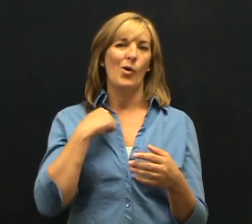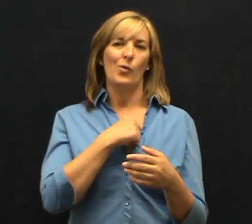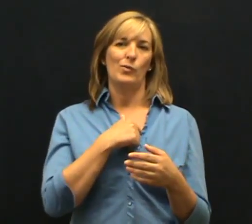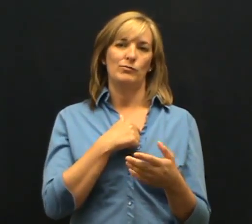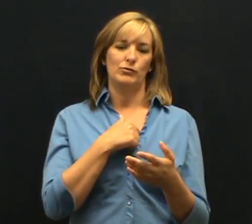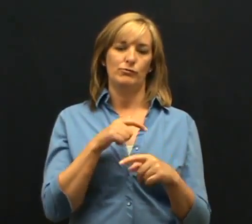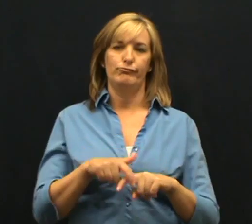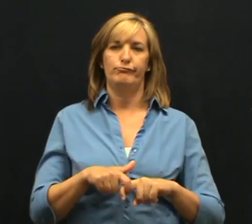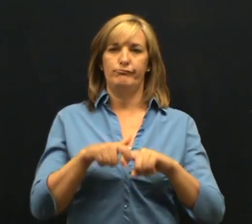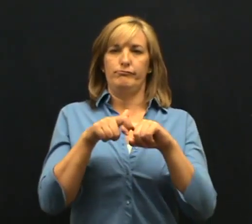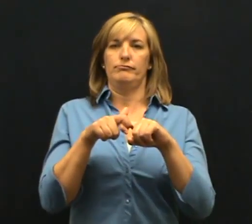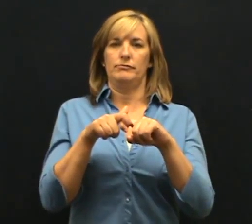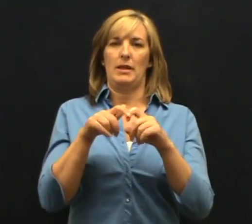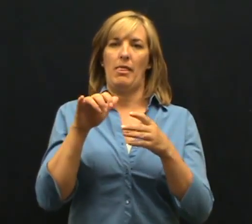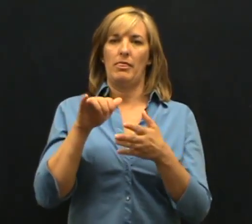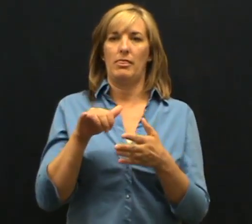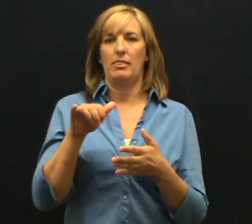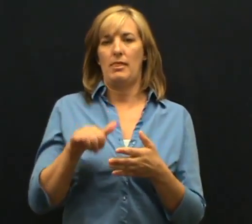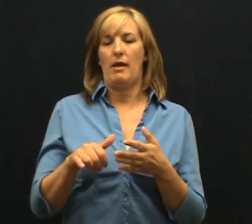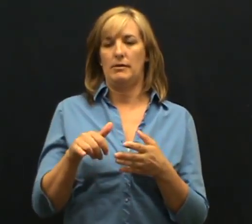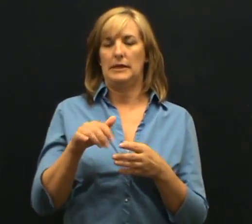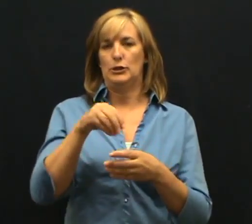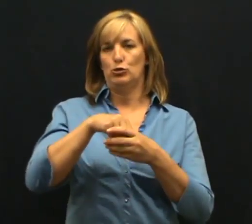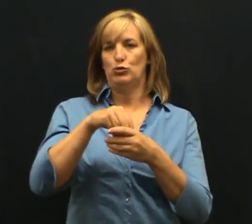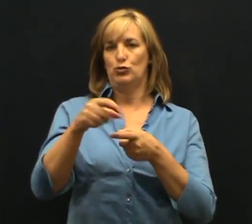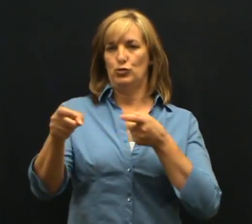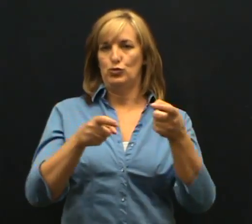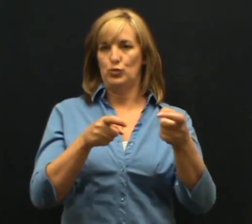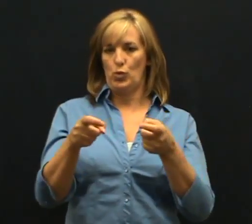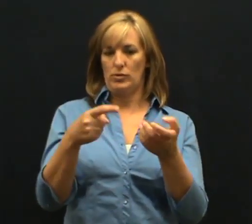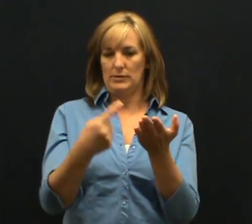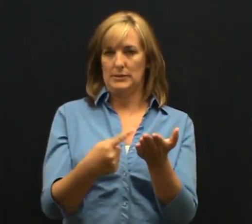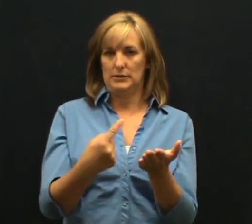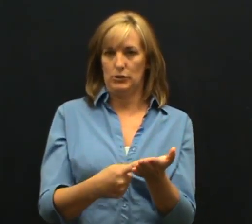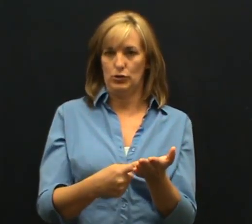control discussion here and then move on